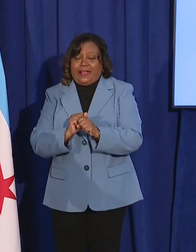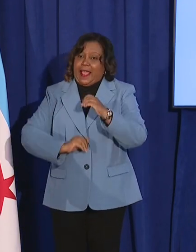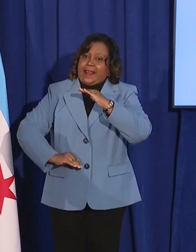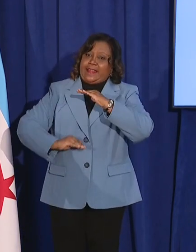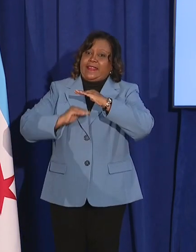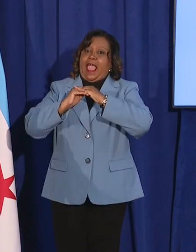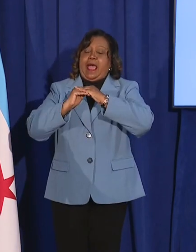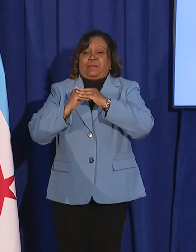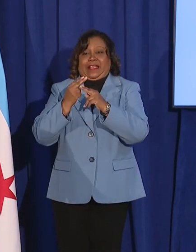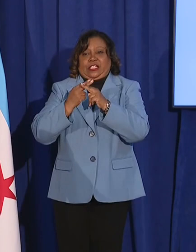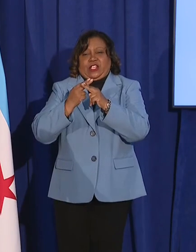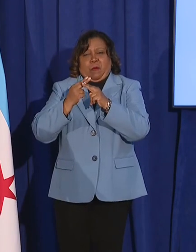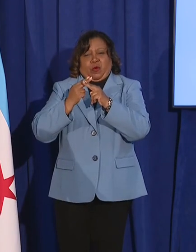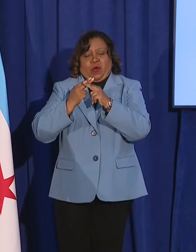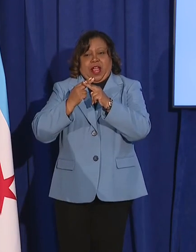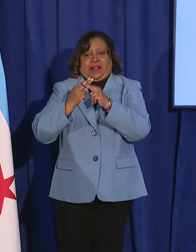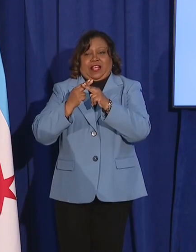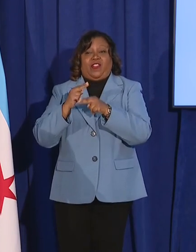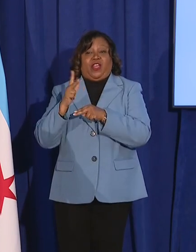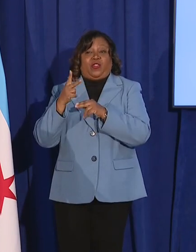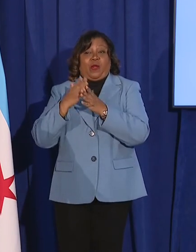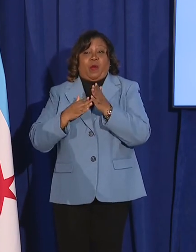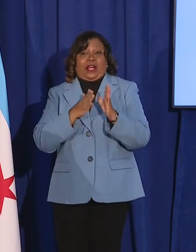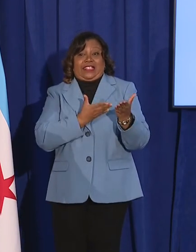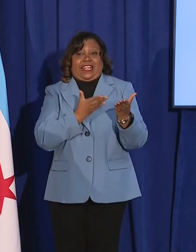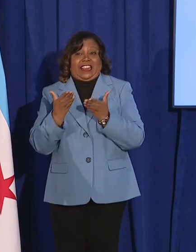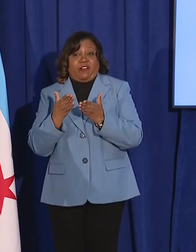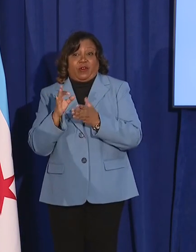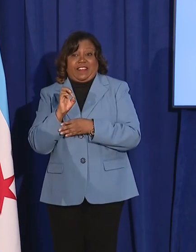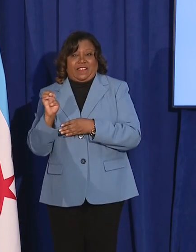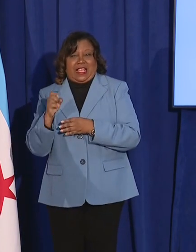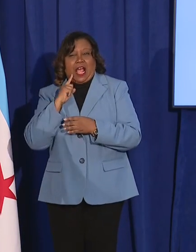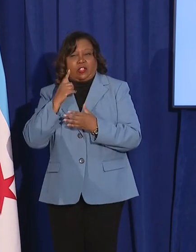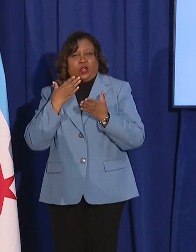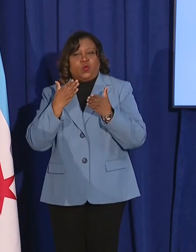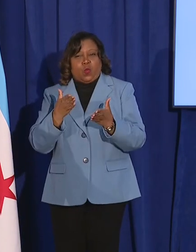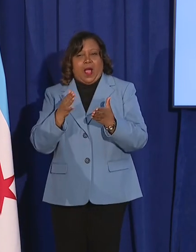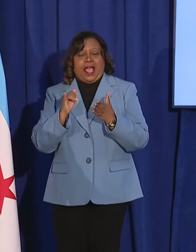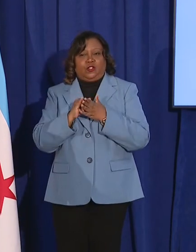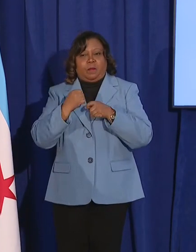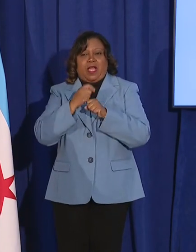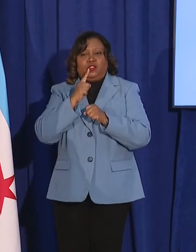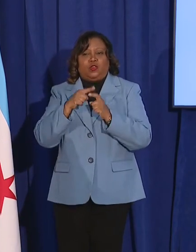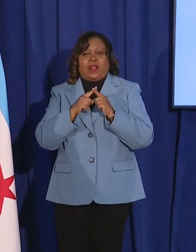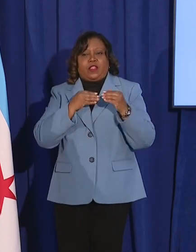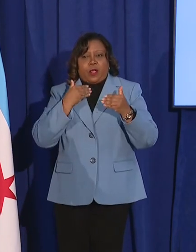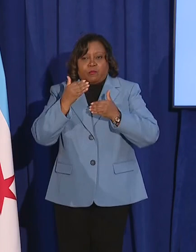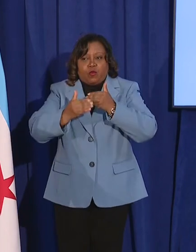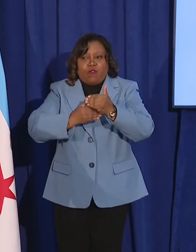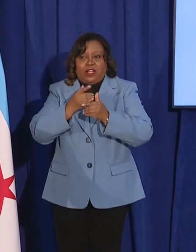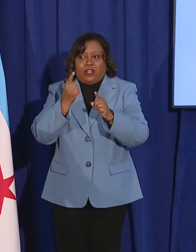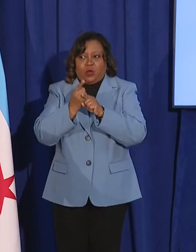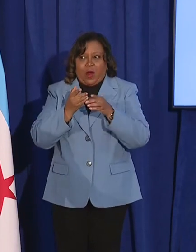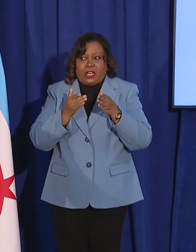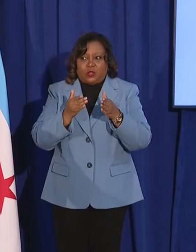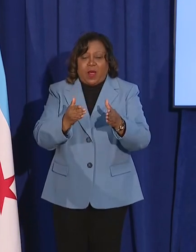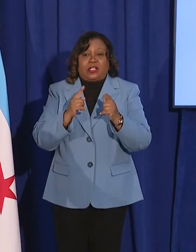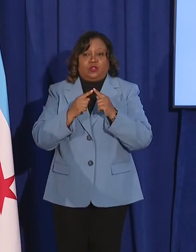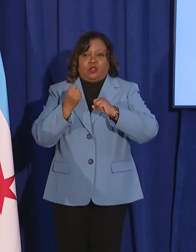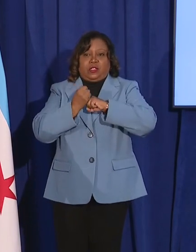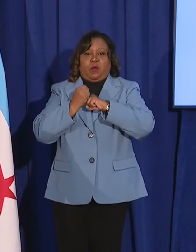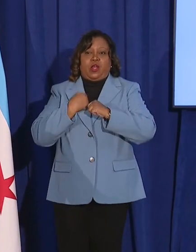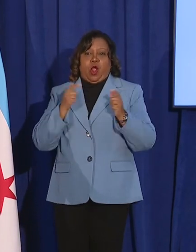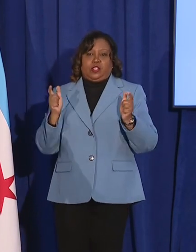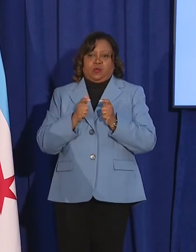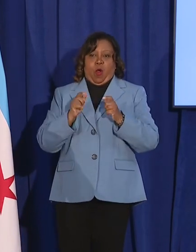capping temporarily the third-party delivery fees, I think, is a good way to make sure that we're moving in the right direction to support